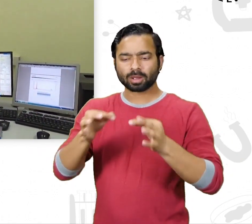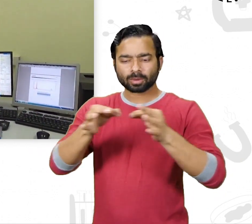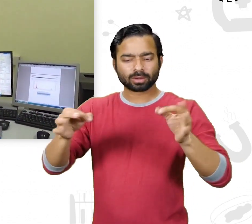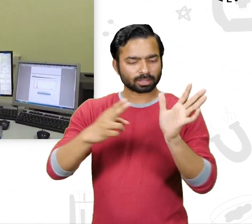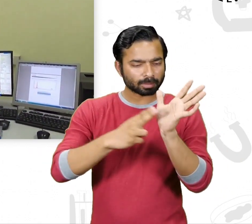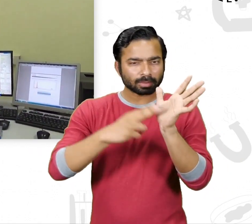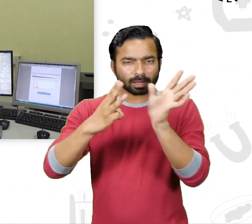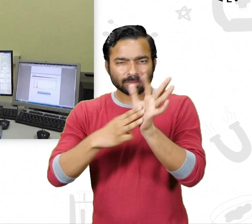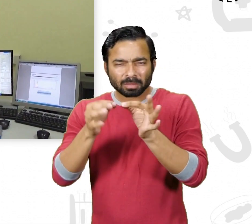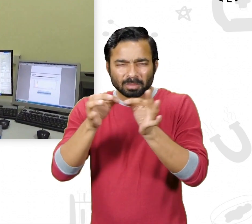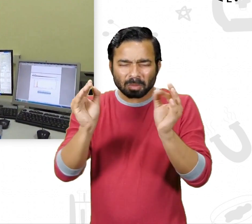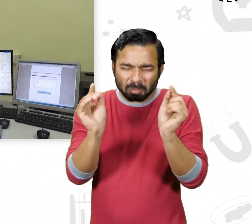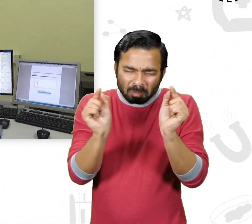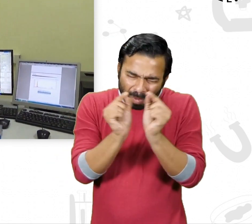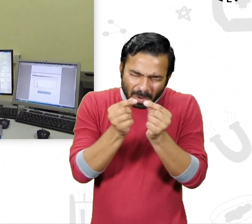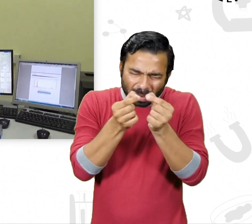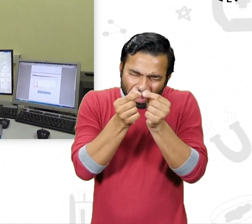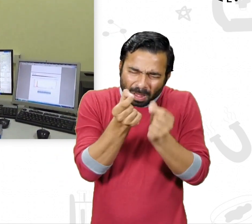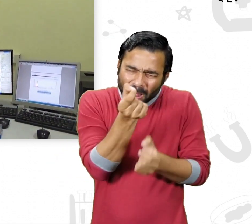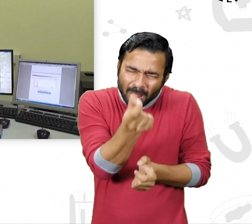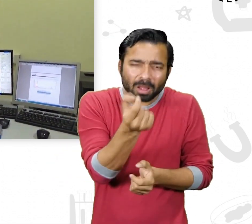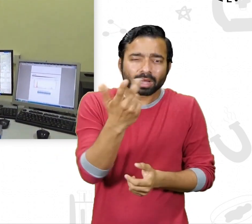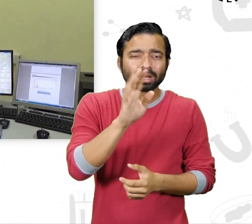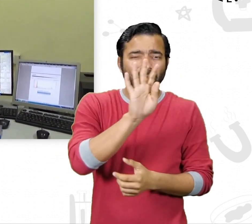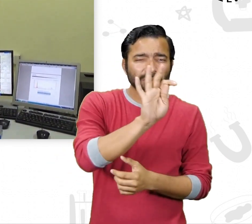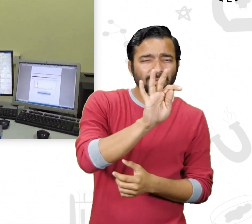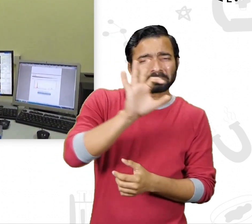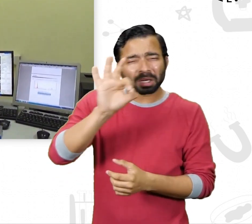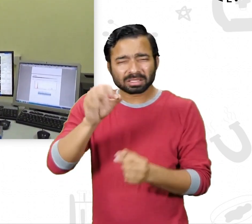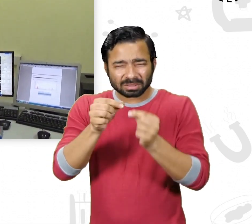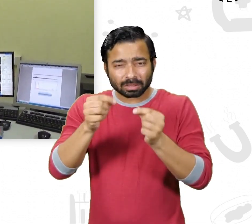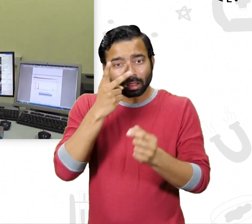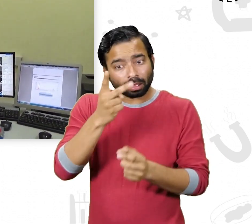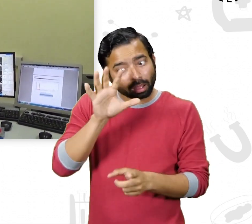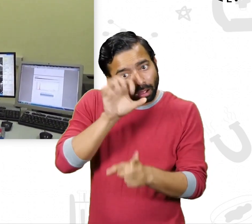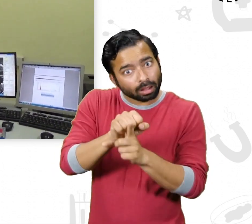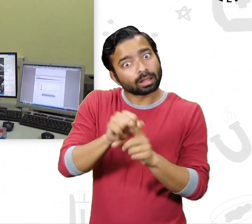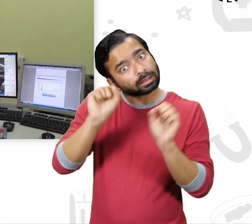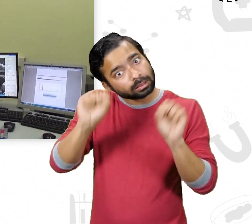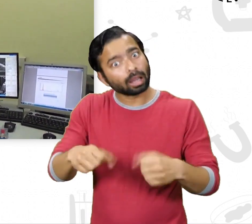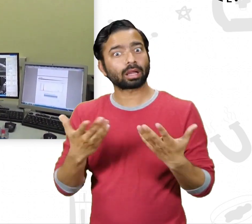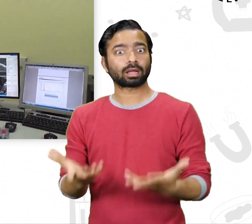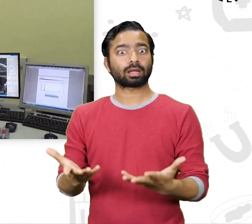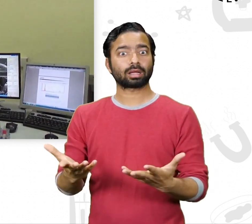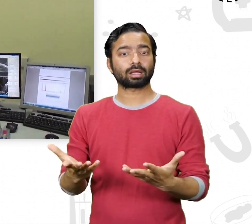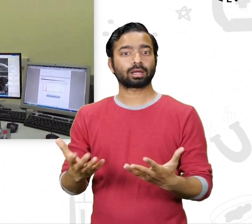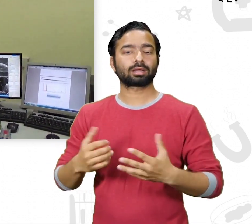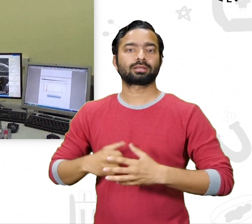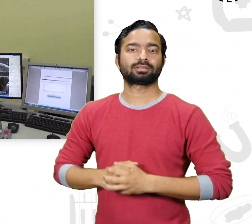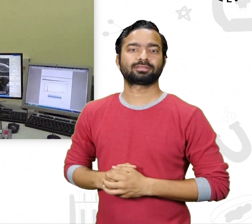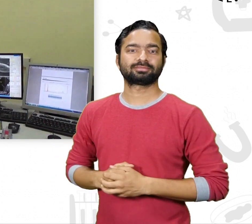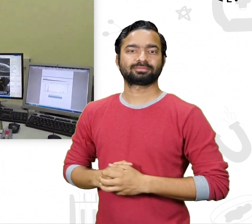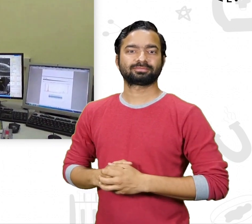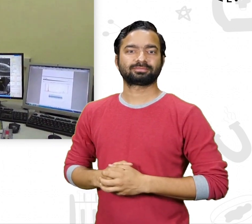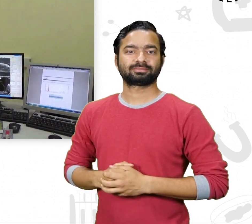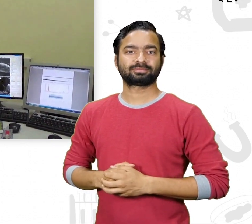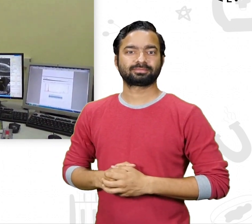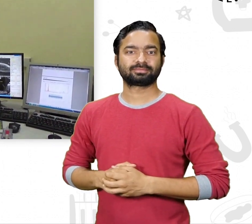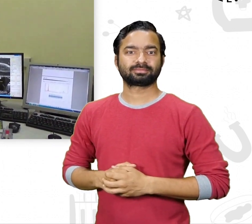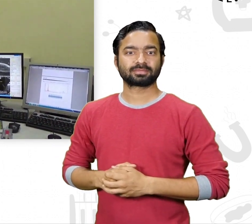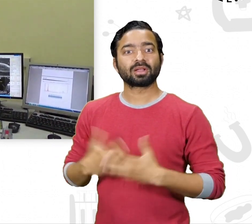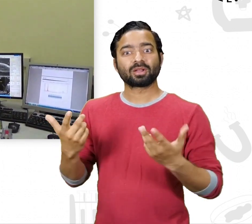electrons emission are there, backscatter electrons are there, and there the X-ray signals are also emitted